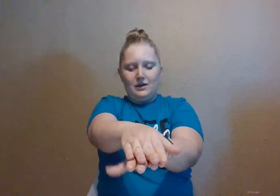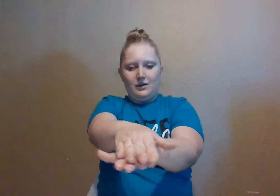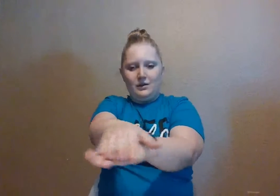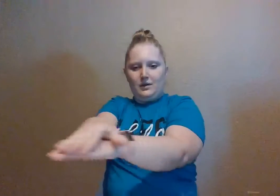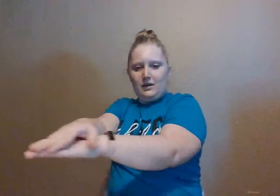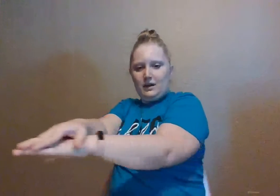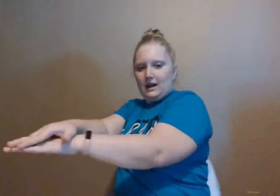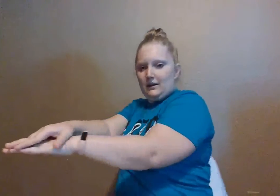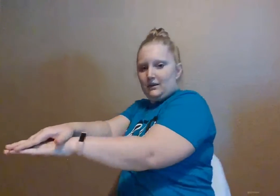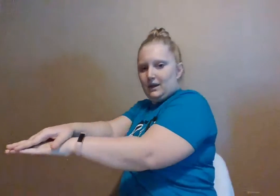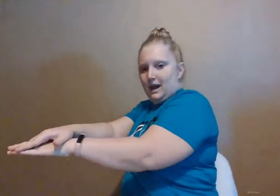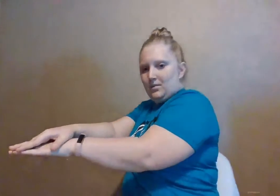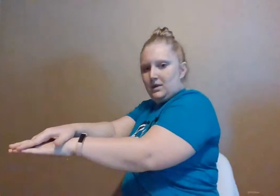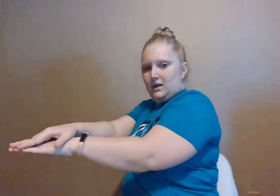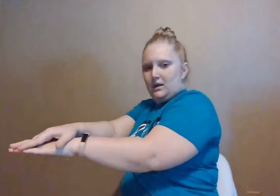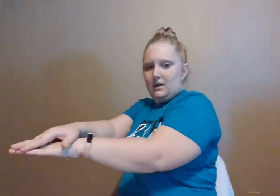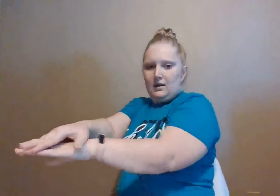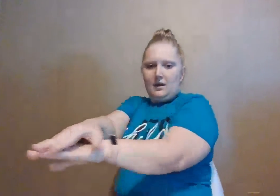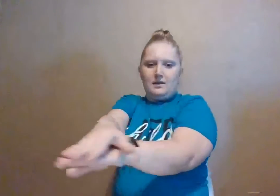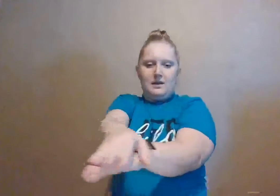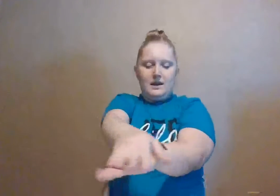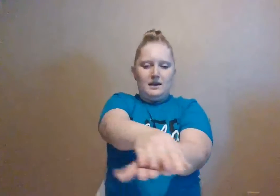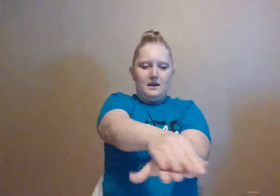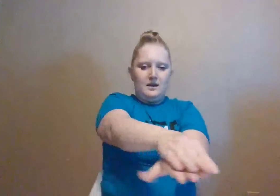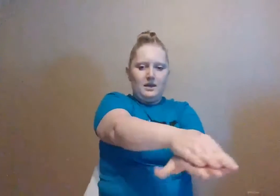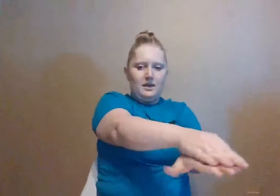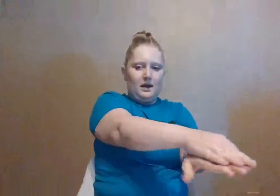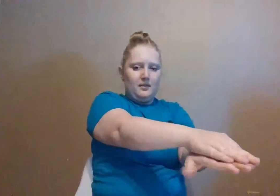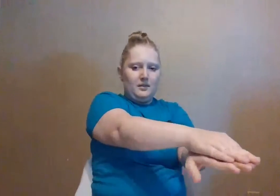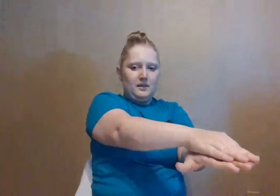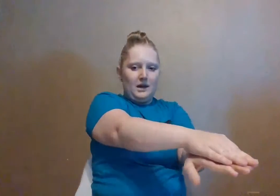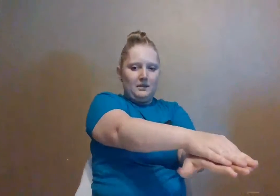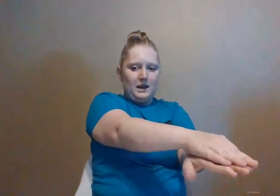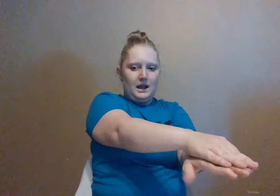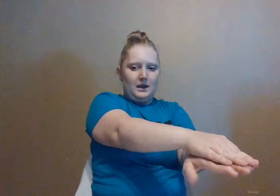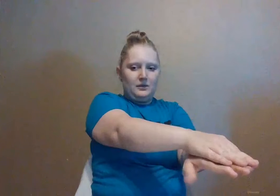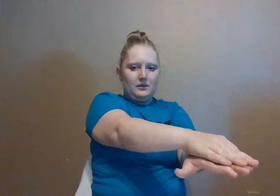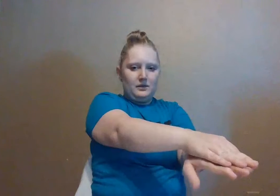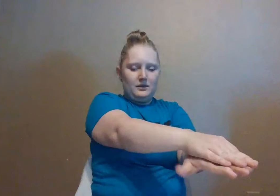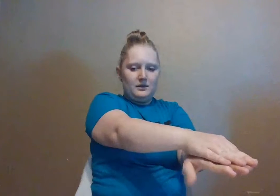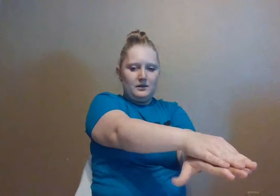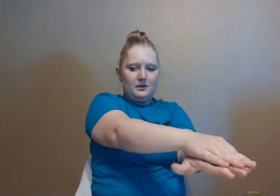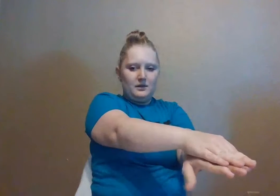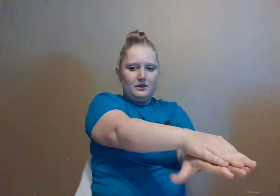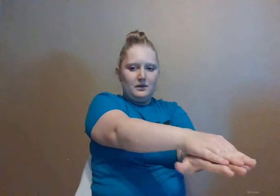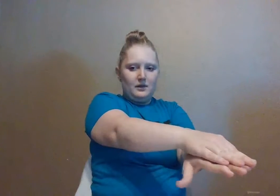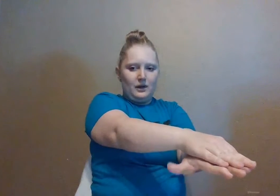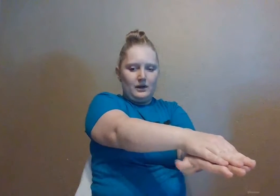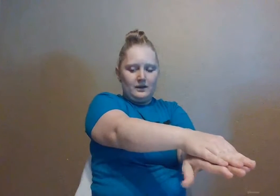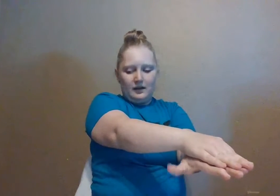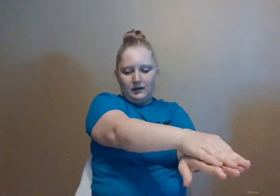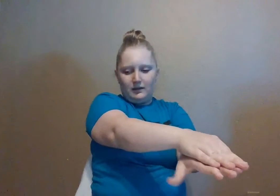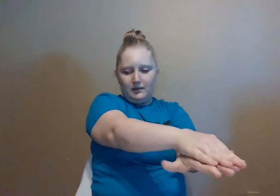you kind of flop the thumbs up and down, or in a circle.